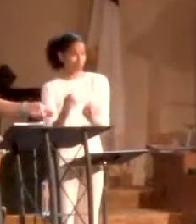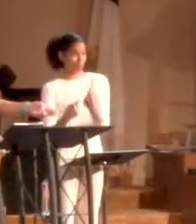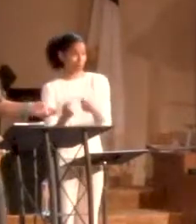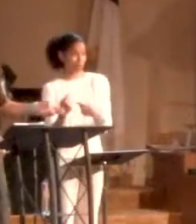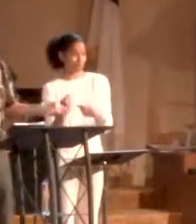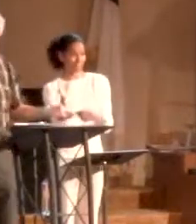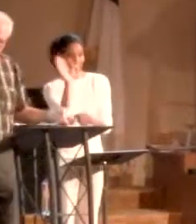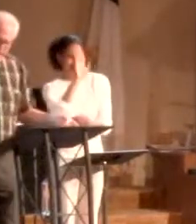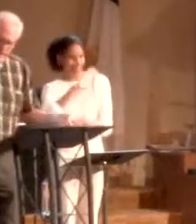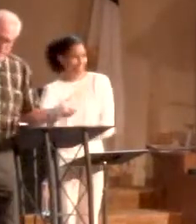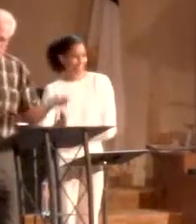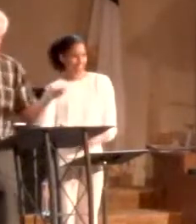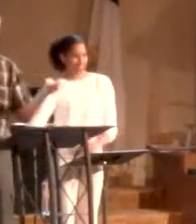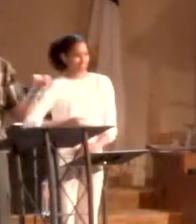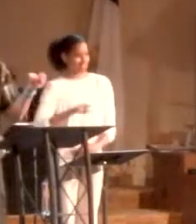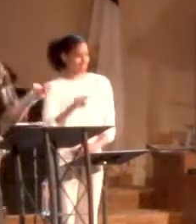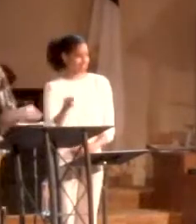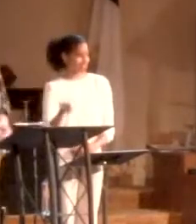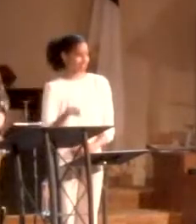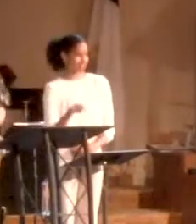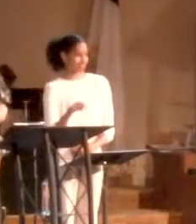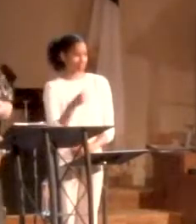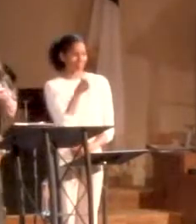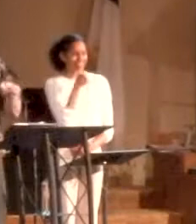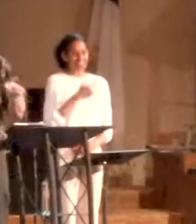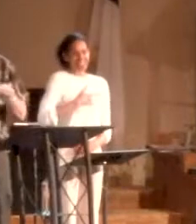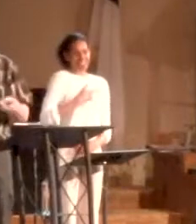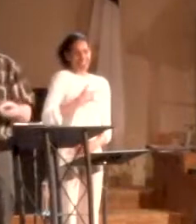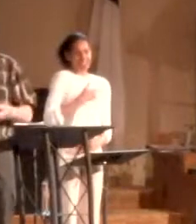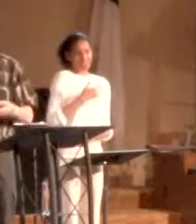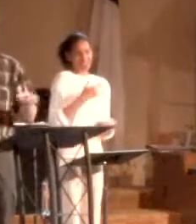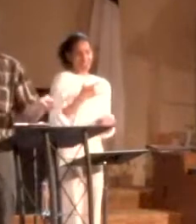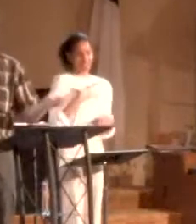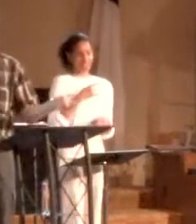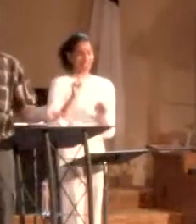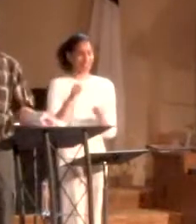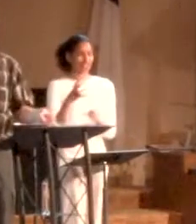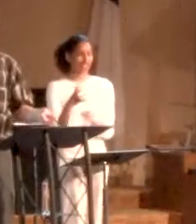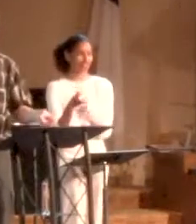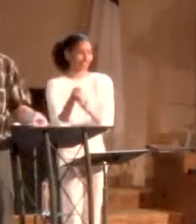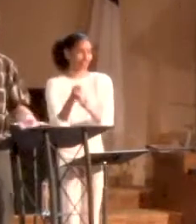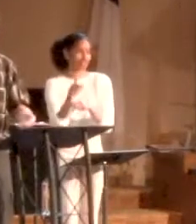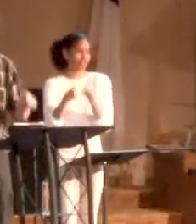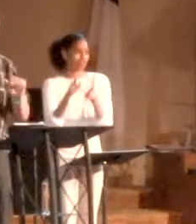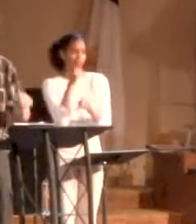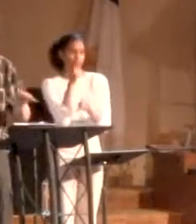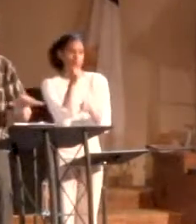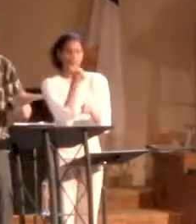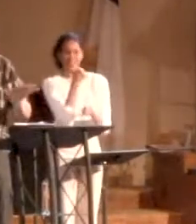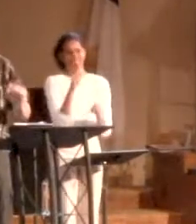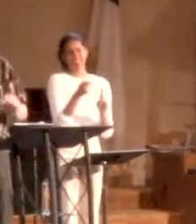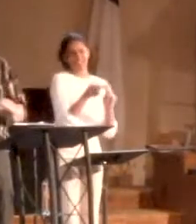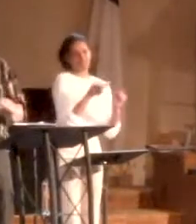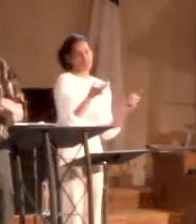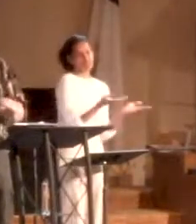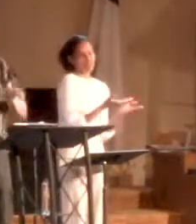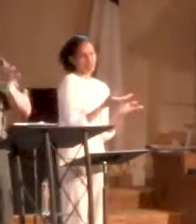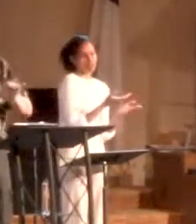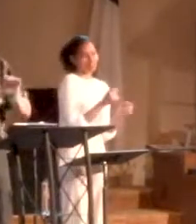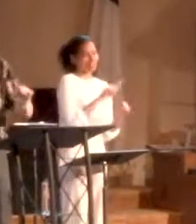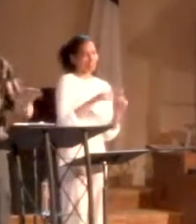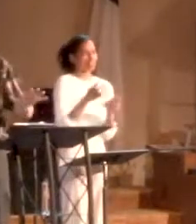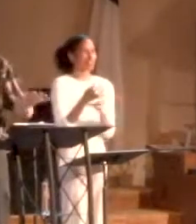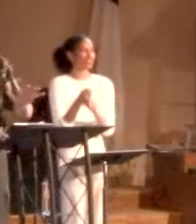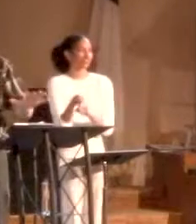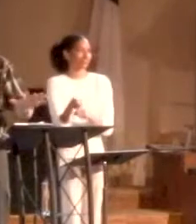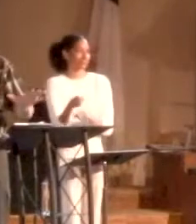Because, you see, they didn't feel they could trust the newcomers who weren't from here to toe the line and